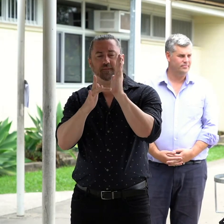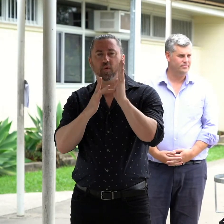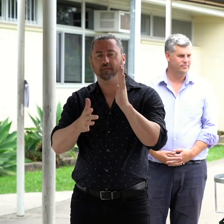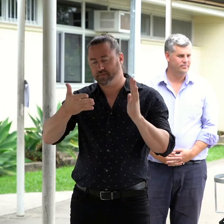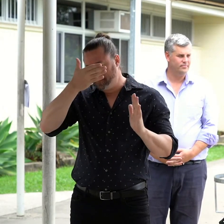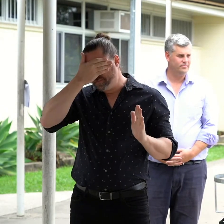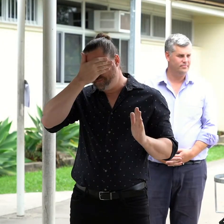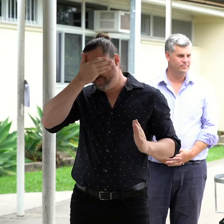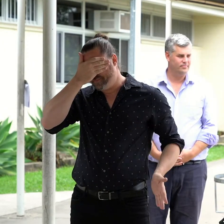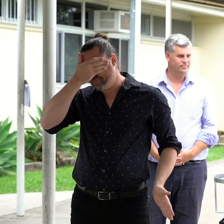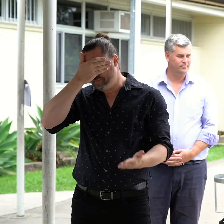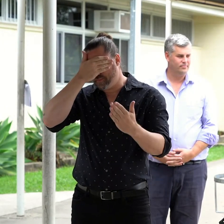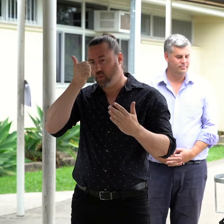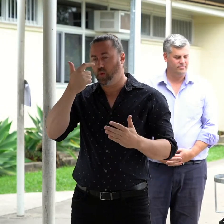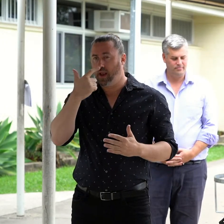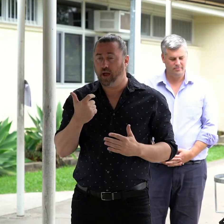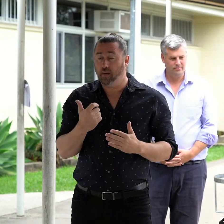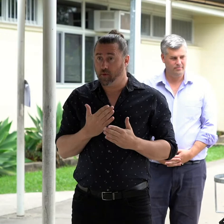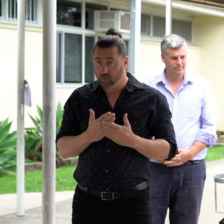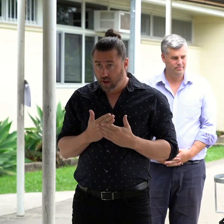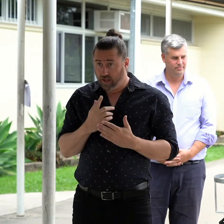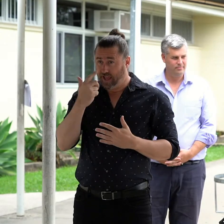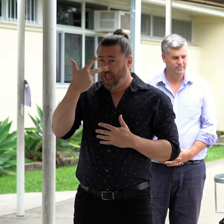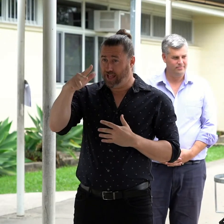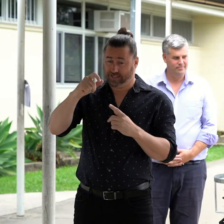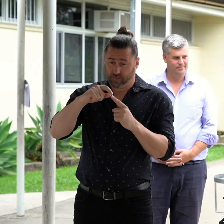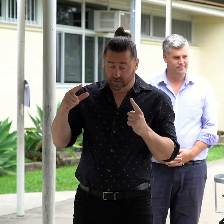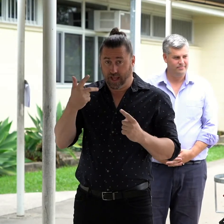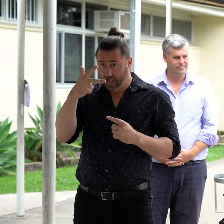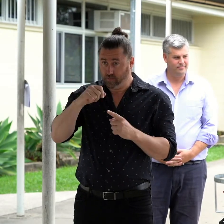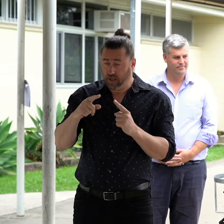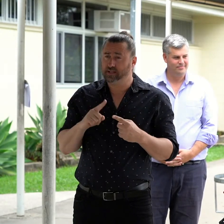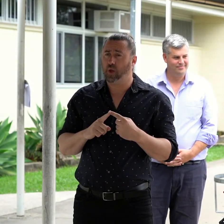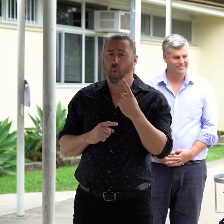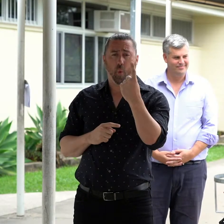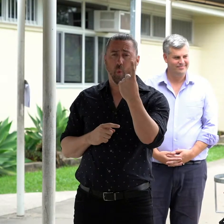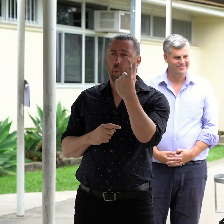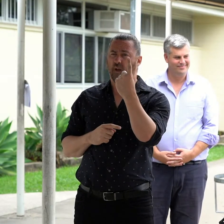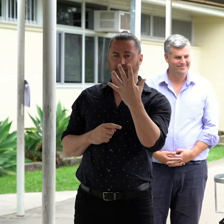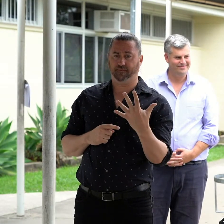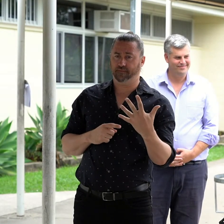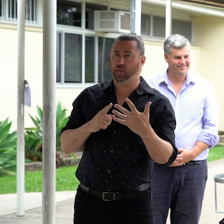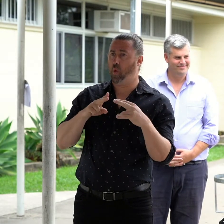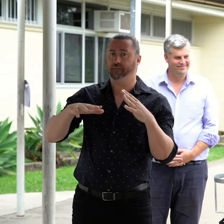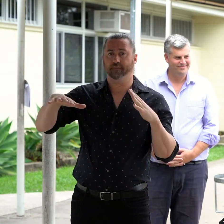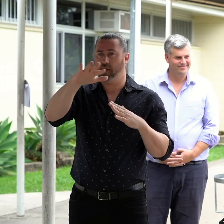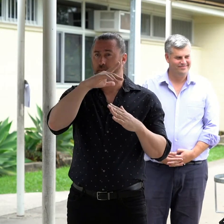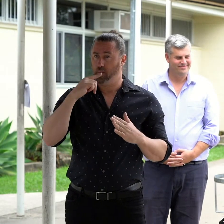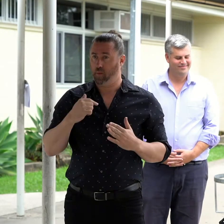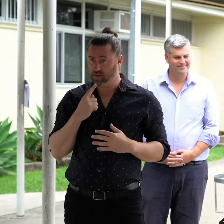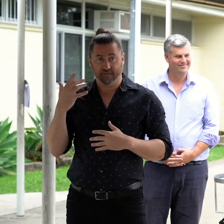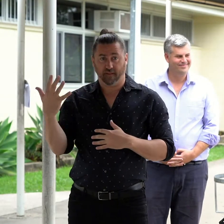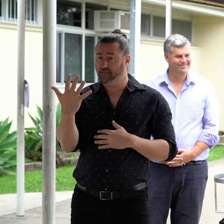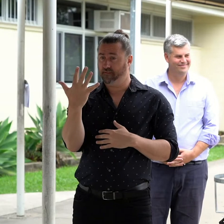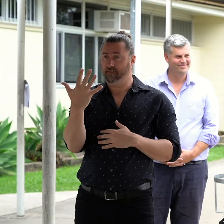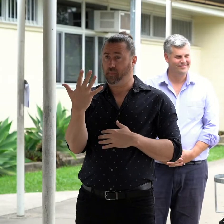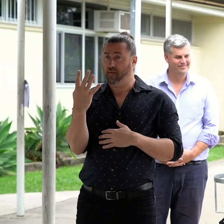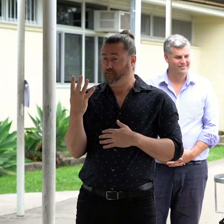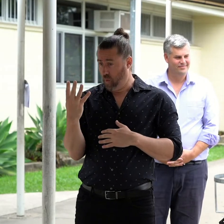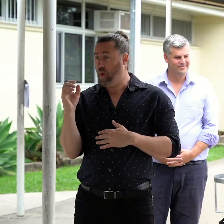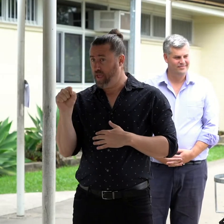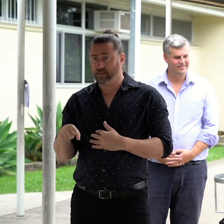around when 1/5 of our eligible population are still unvaccinated at the 80% mark. We need to get higher before